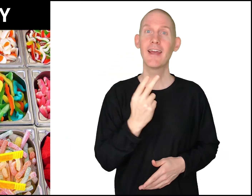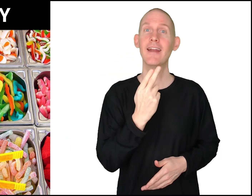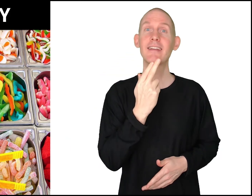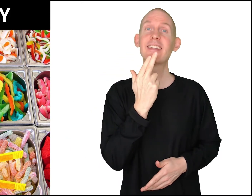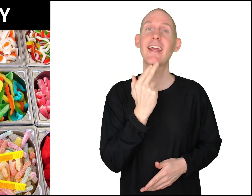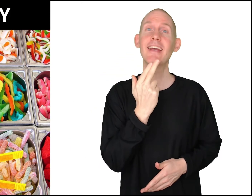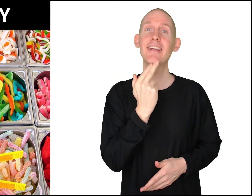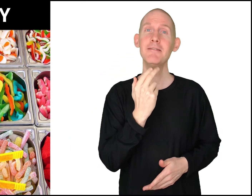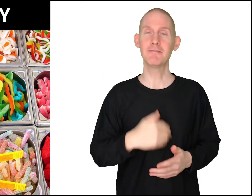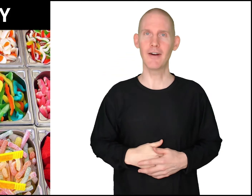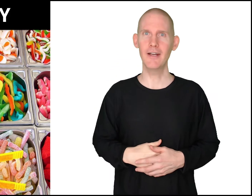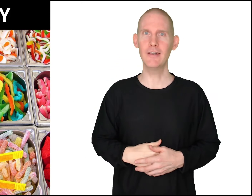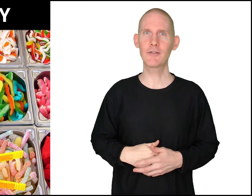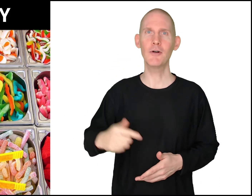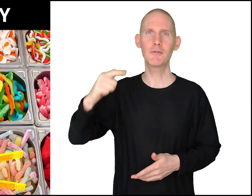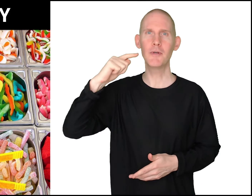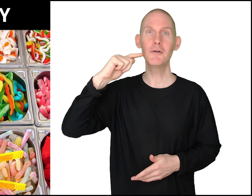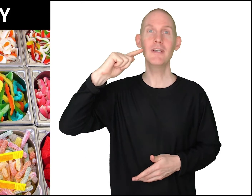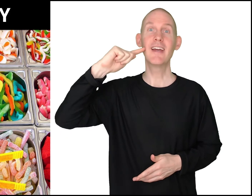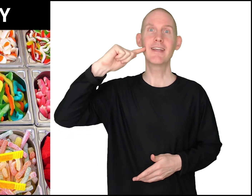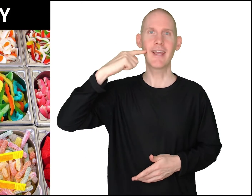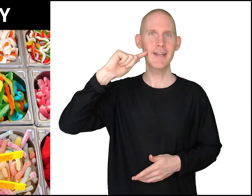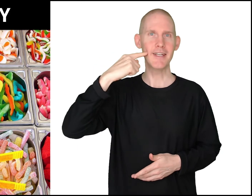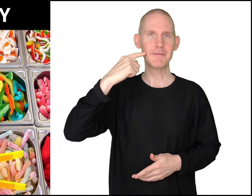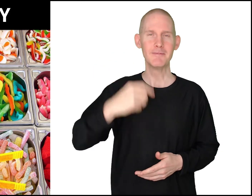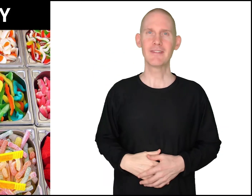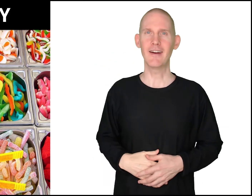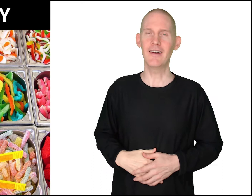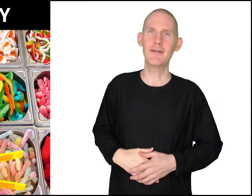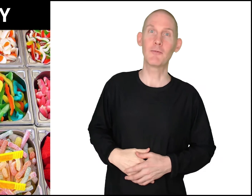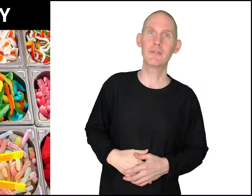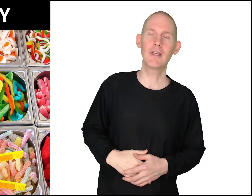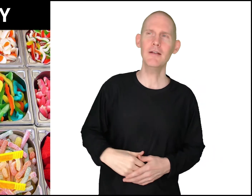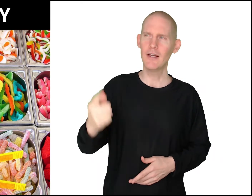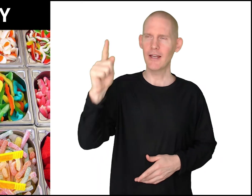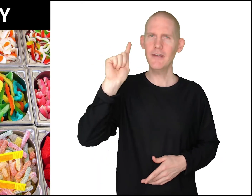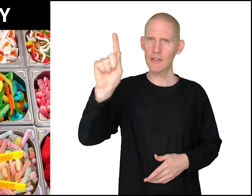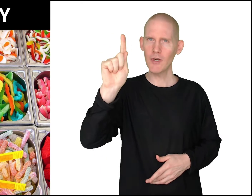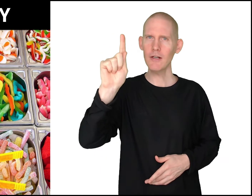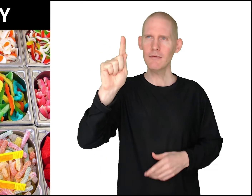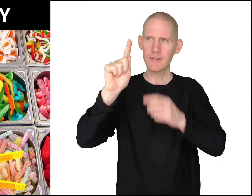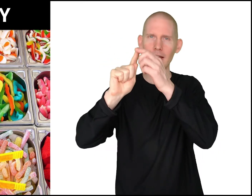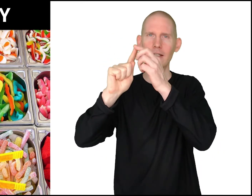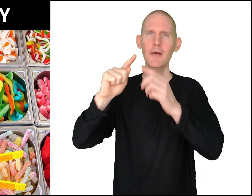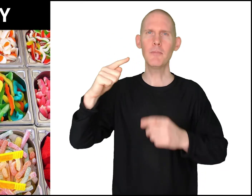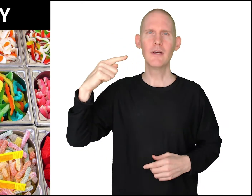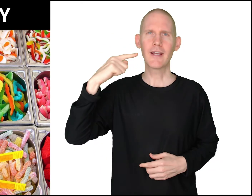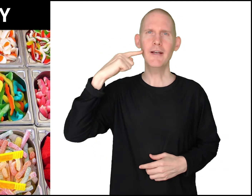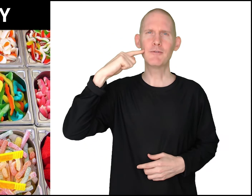and candy. All right, in this course, we'll be doing candy. All right, once again, index finger, take the tip, kind of drilling